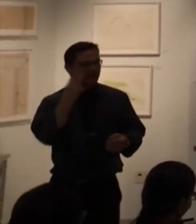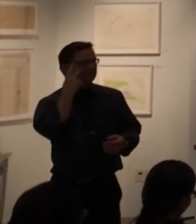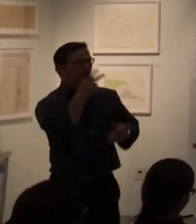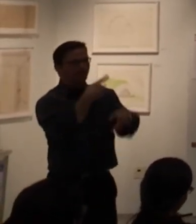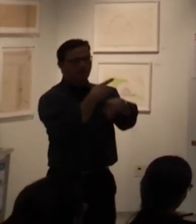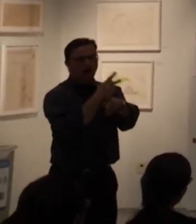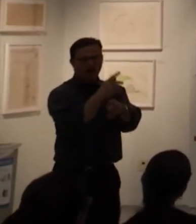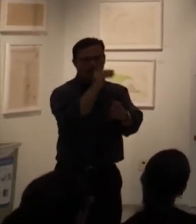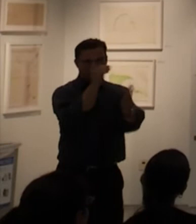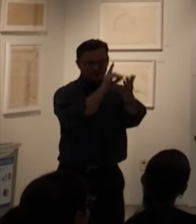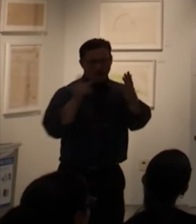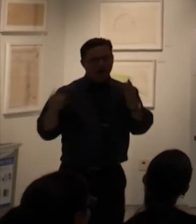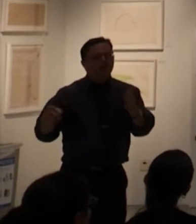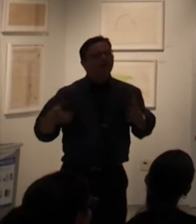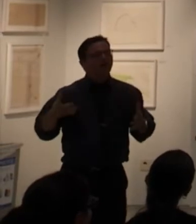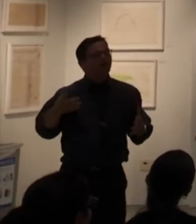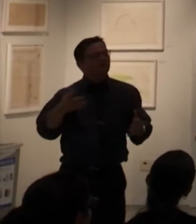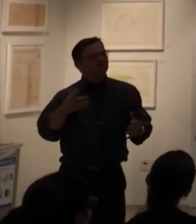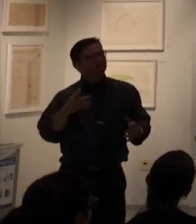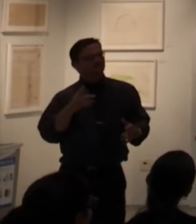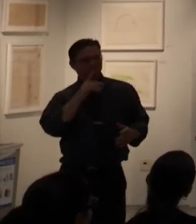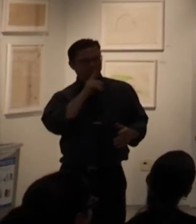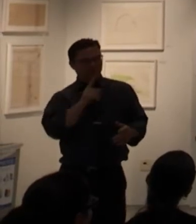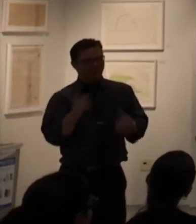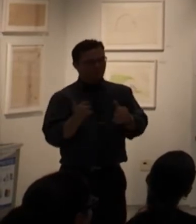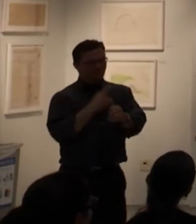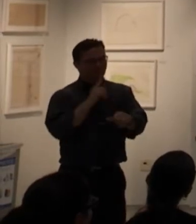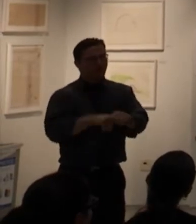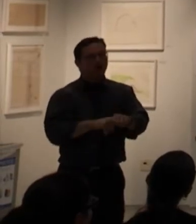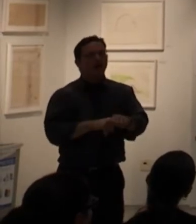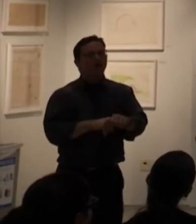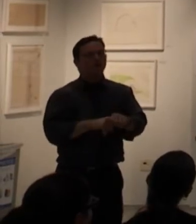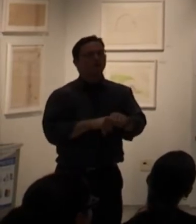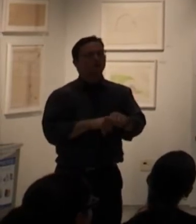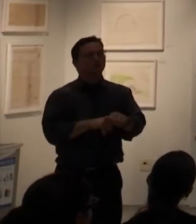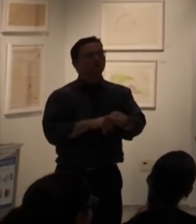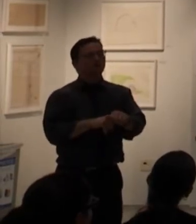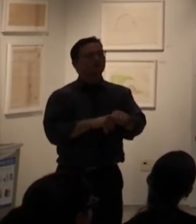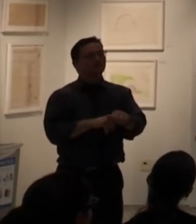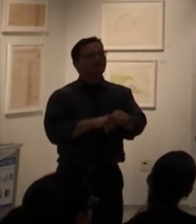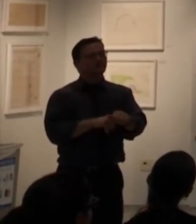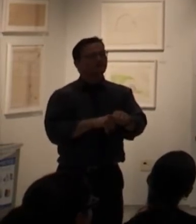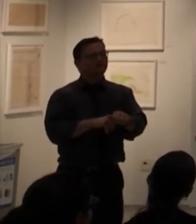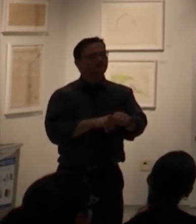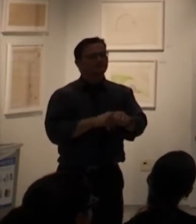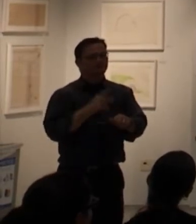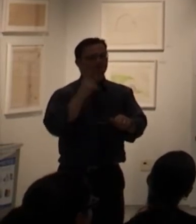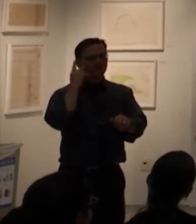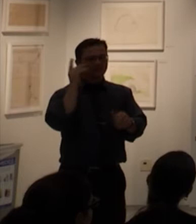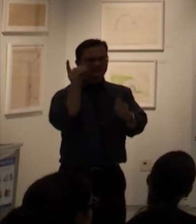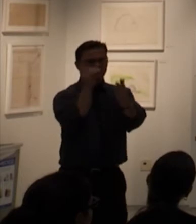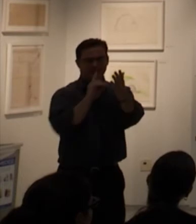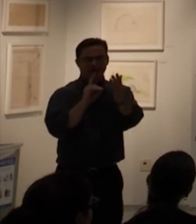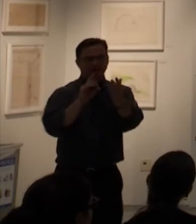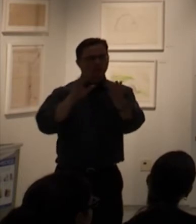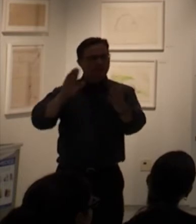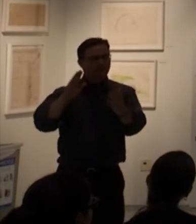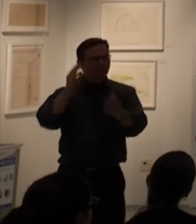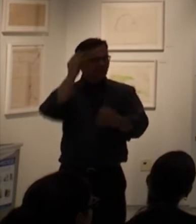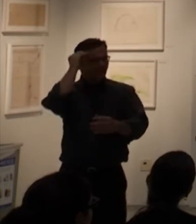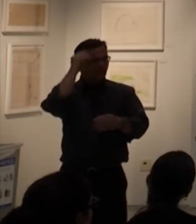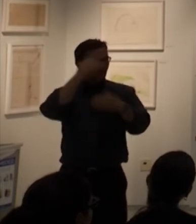designed, it is basically the first time where you see the designer's thinking